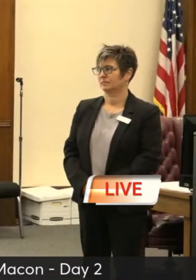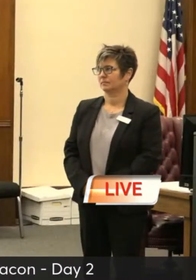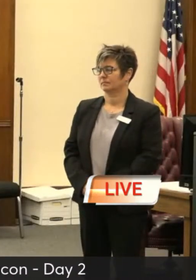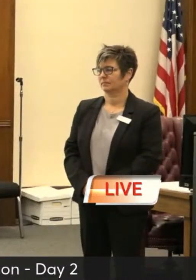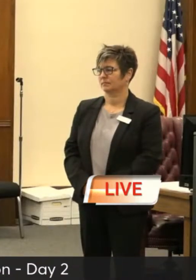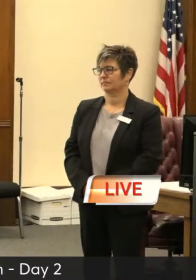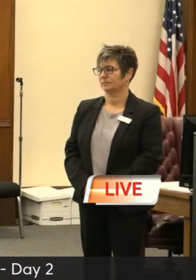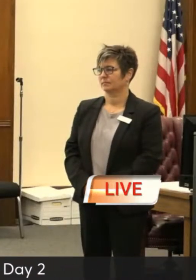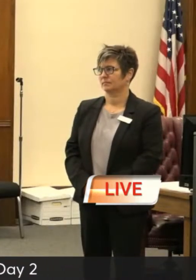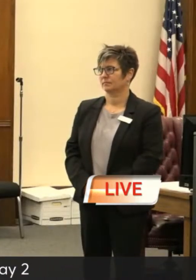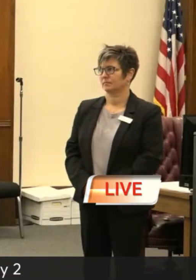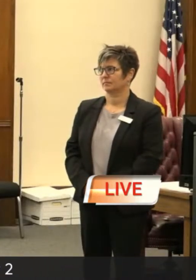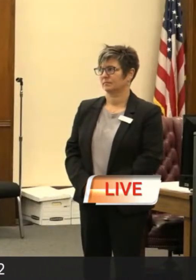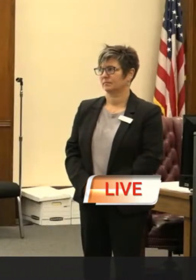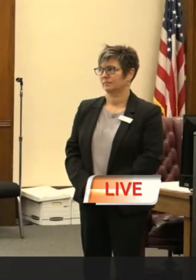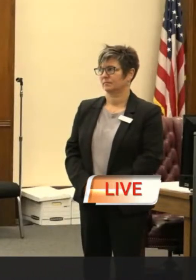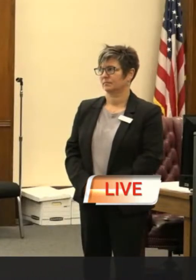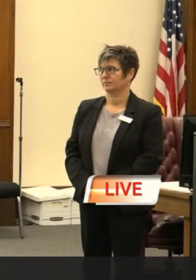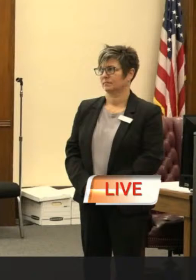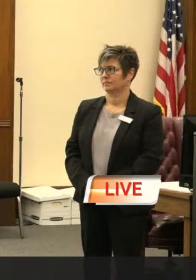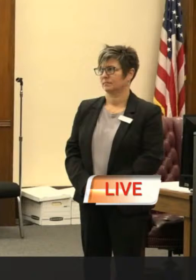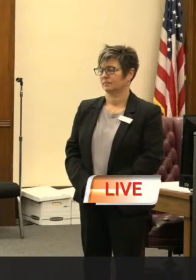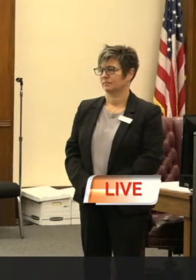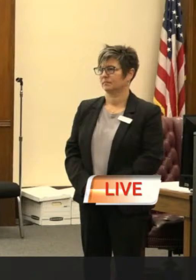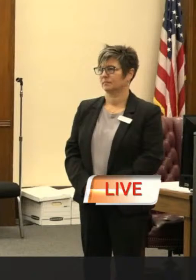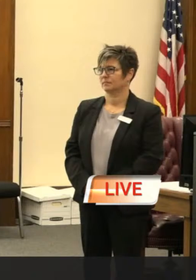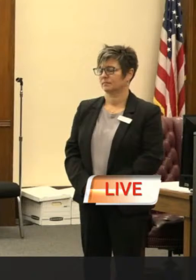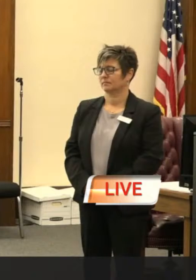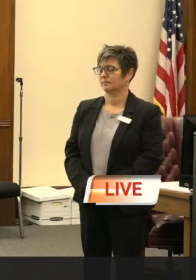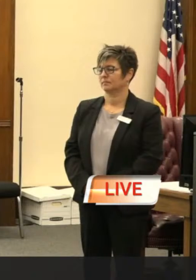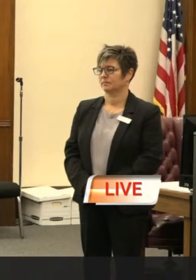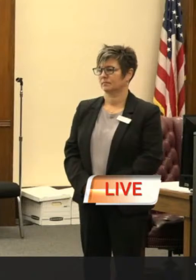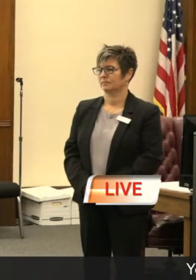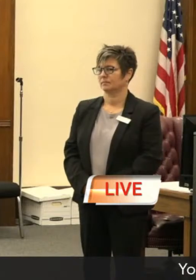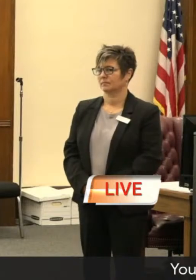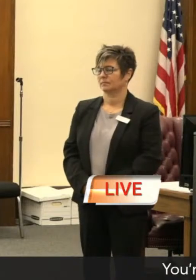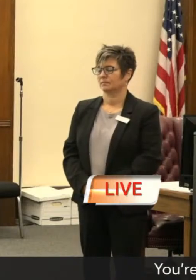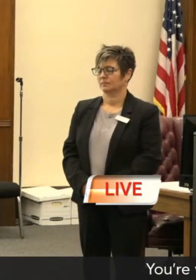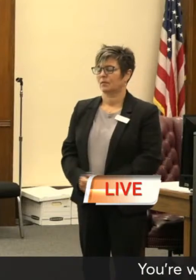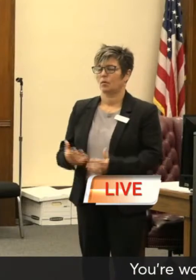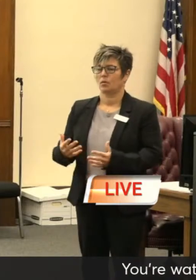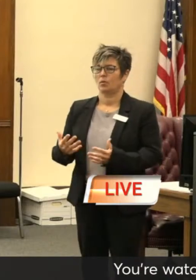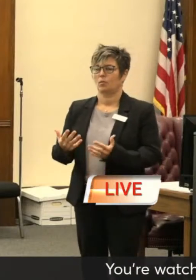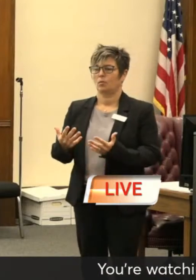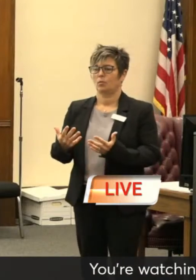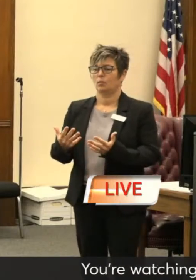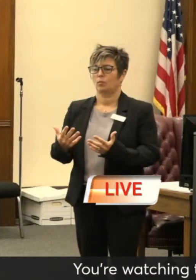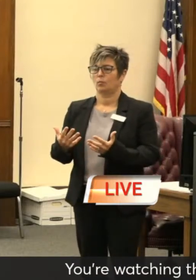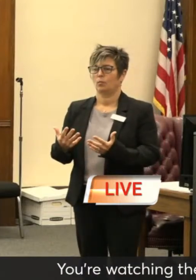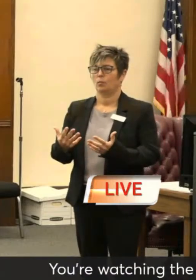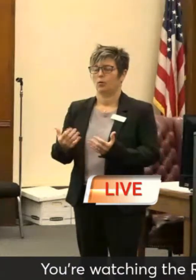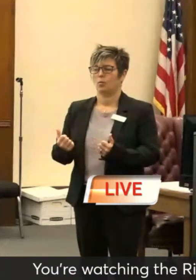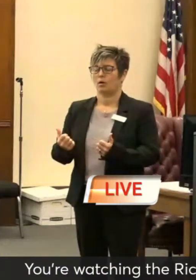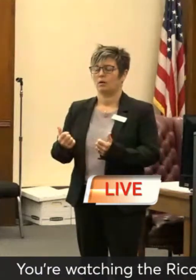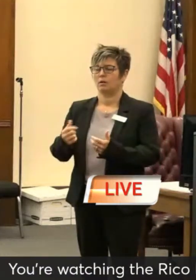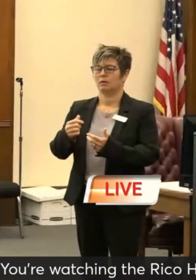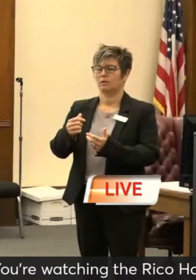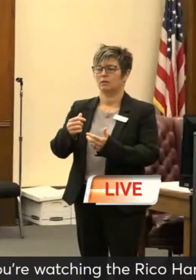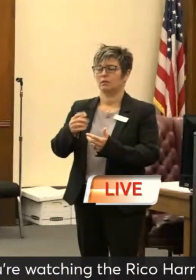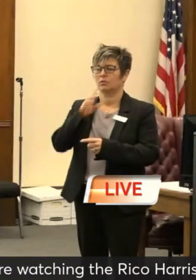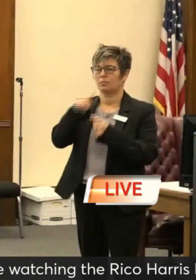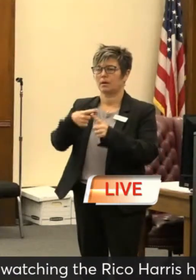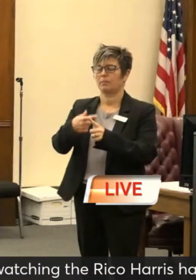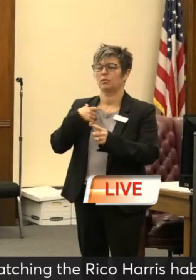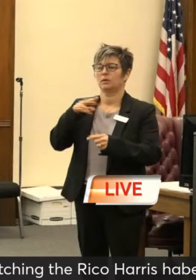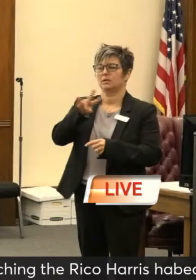to address all four of the affidavit. Actually, 3 of the 4. Exhibit